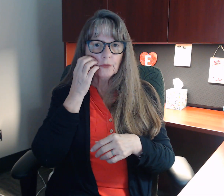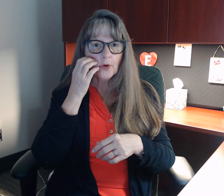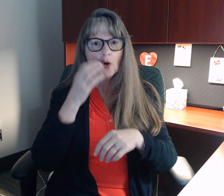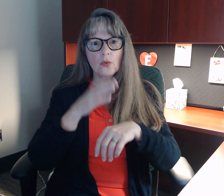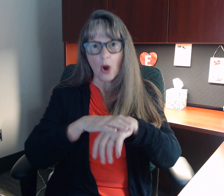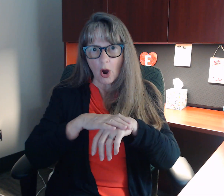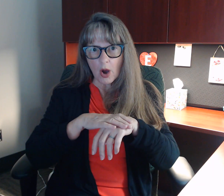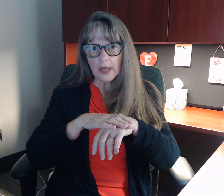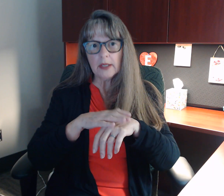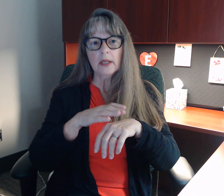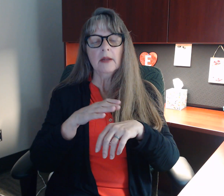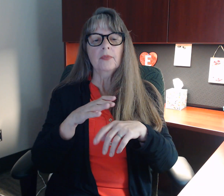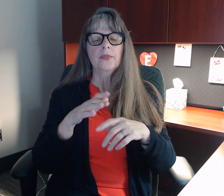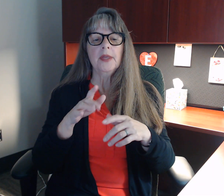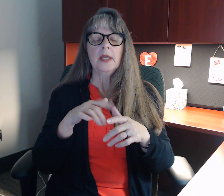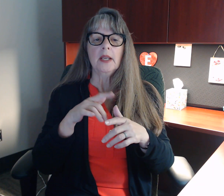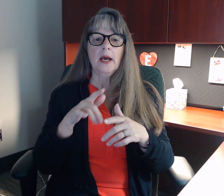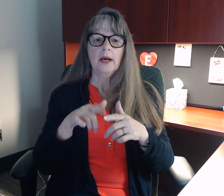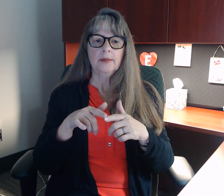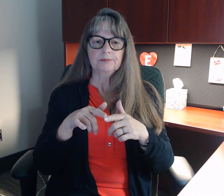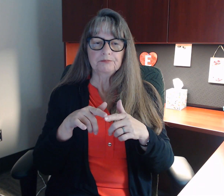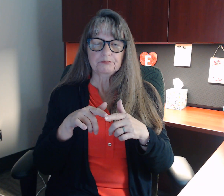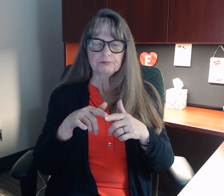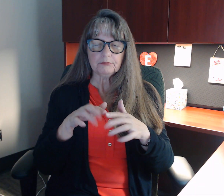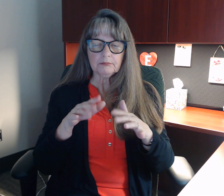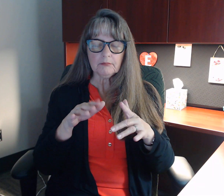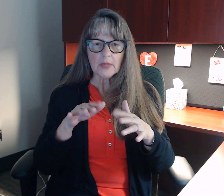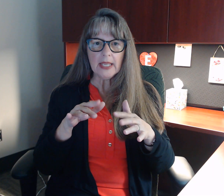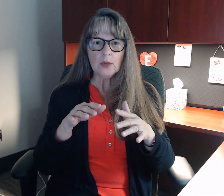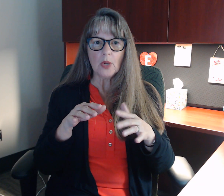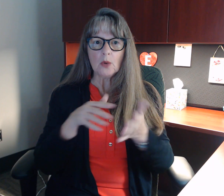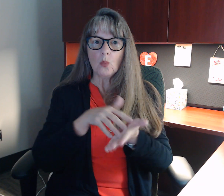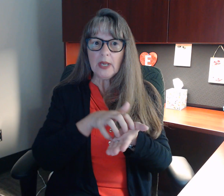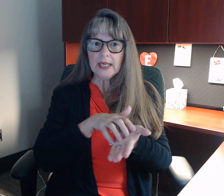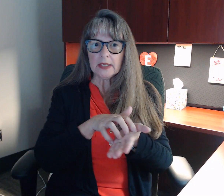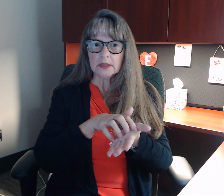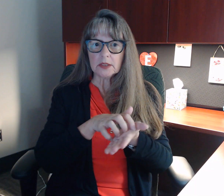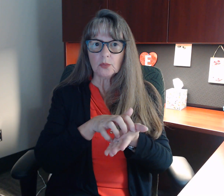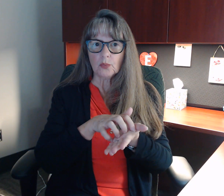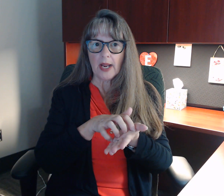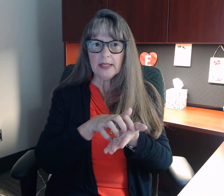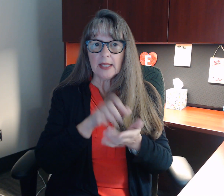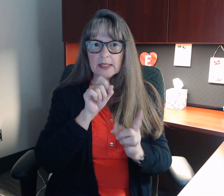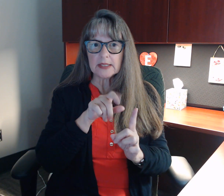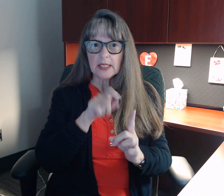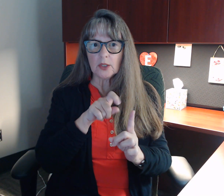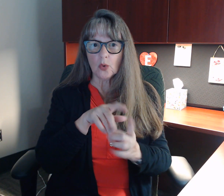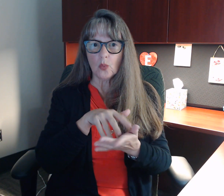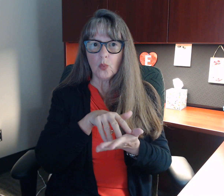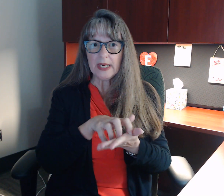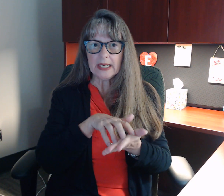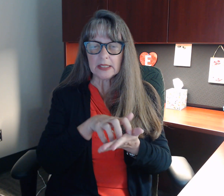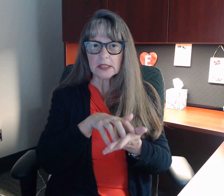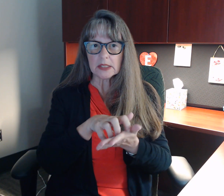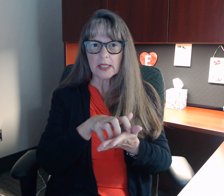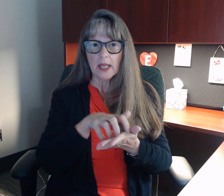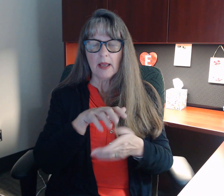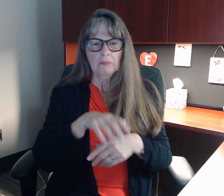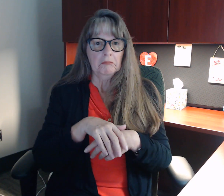phone on, then it weakens, right? That signal weakens. I